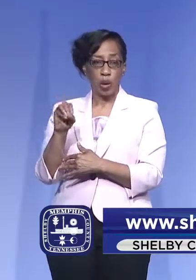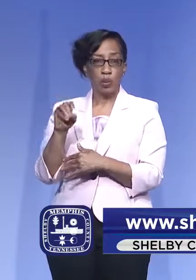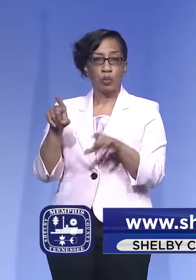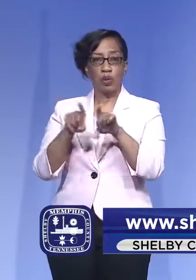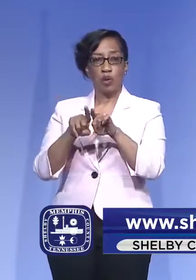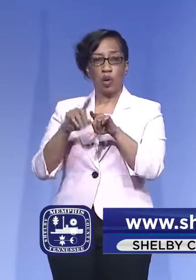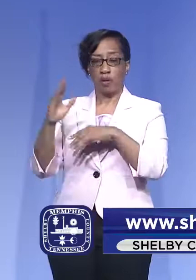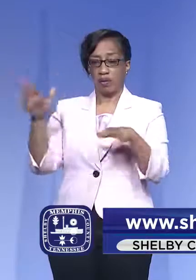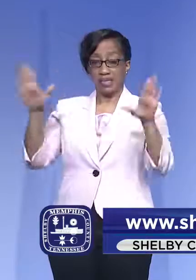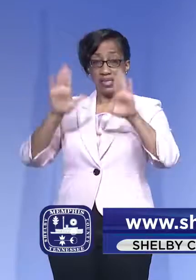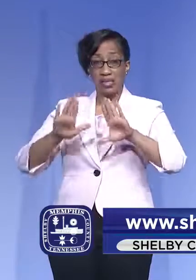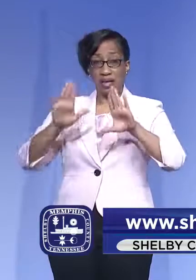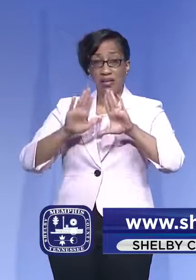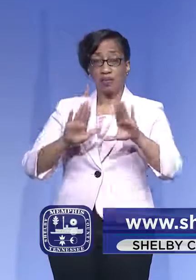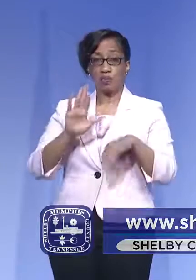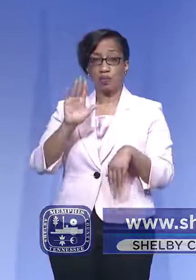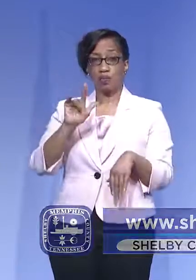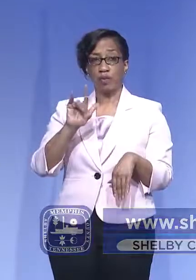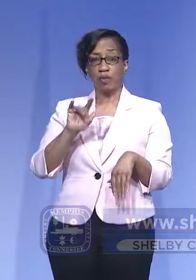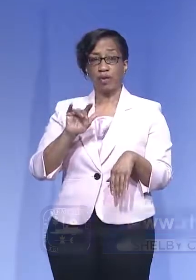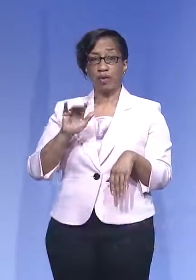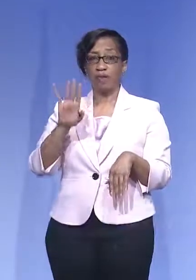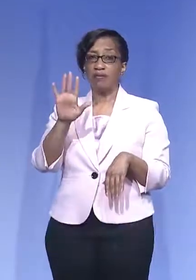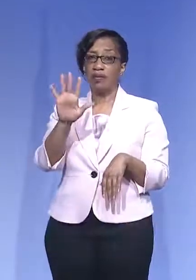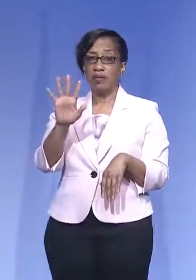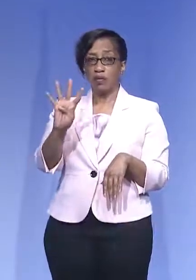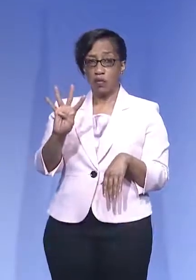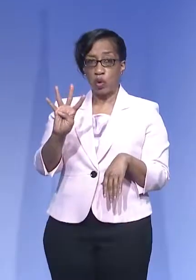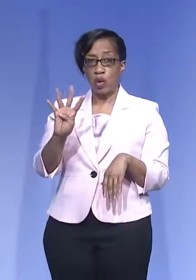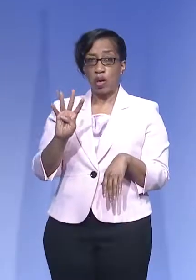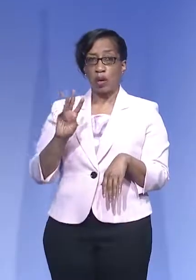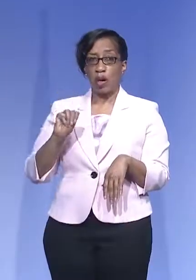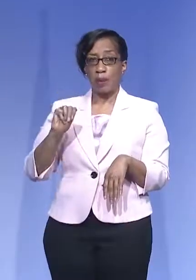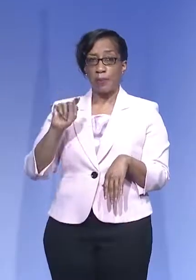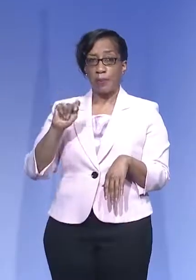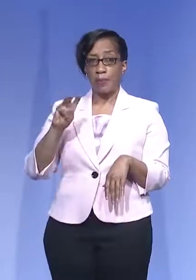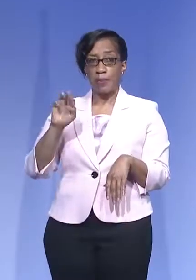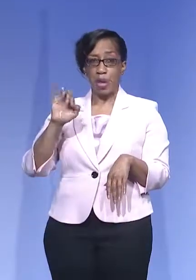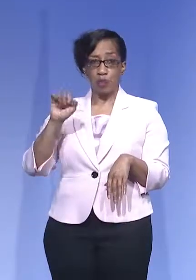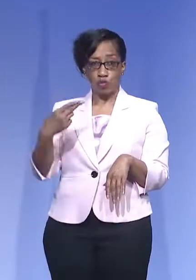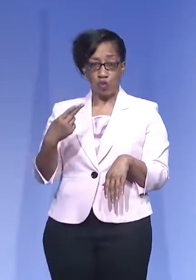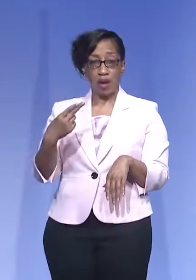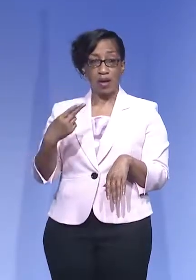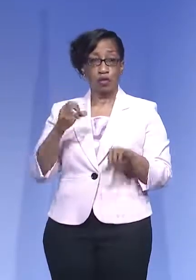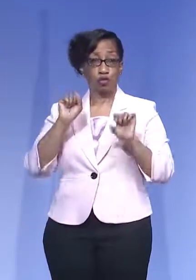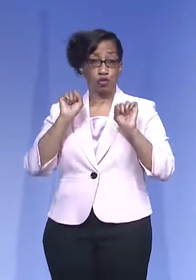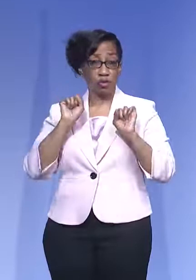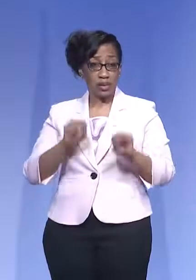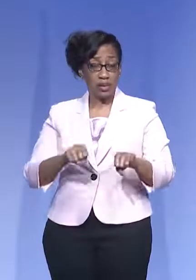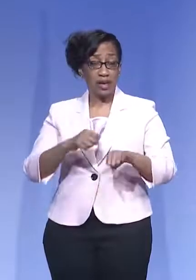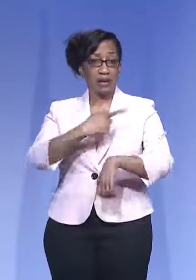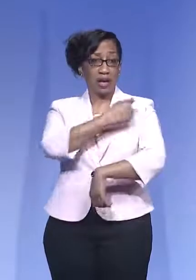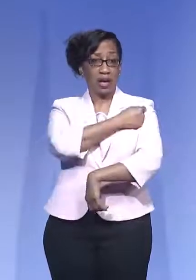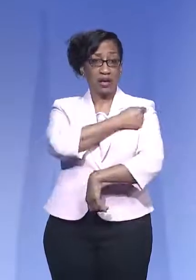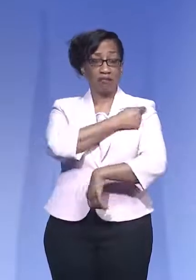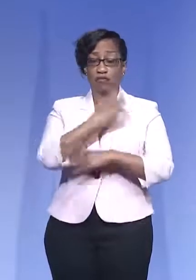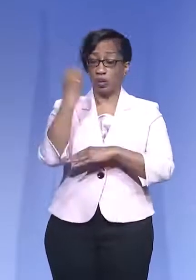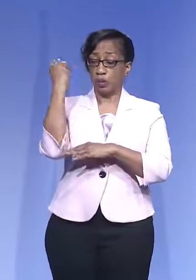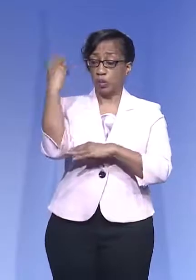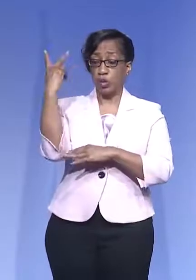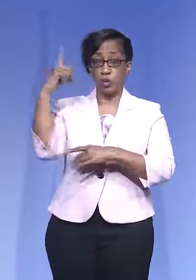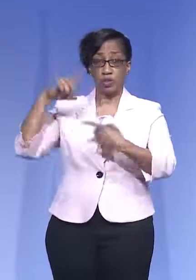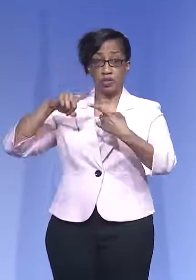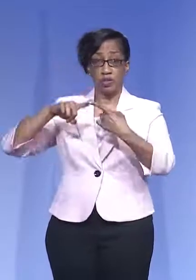Sunday, 2554 Mount Moriah Road, there will be vaccine available from noon to 4:30 p.m. And